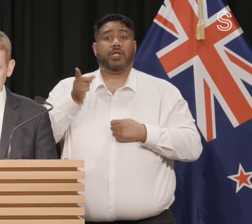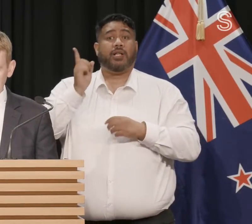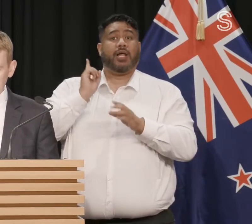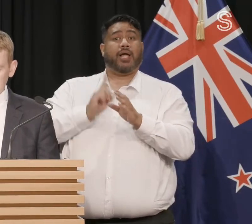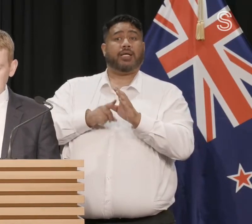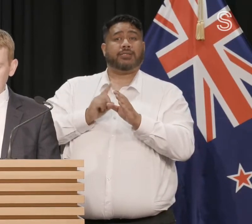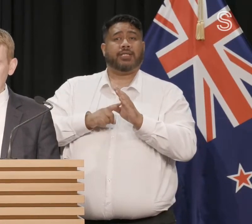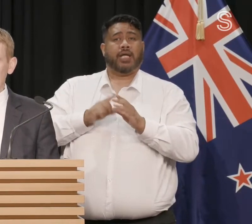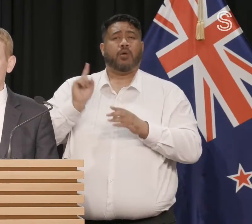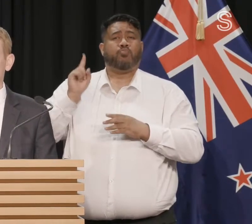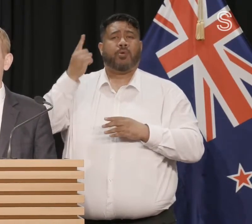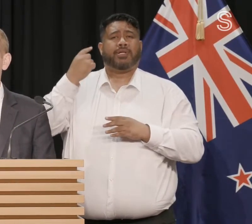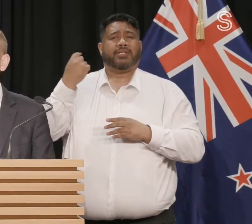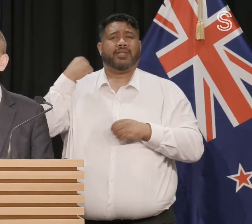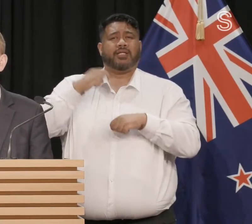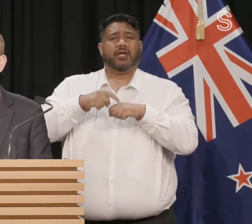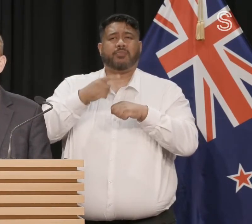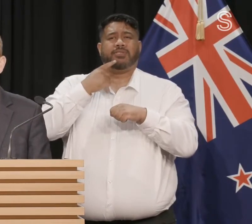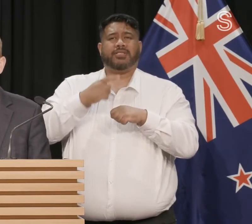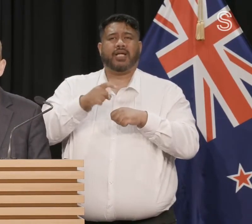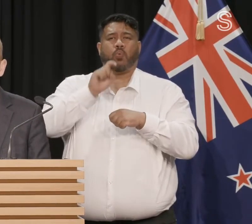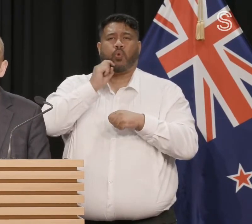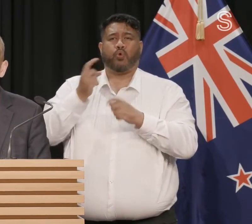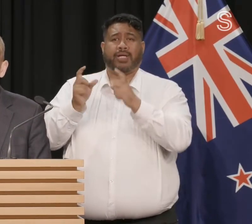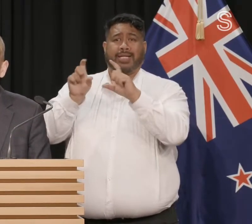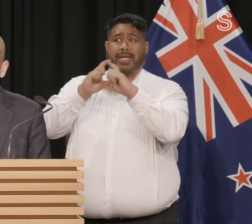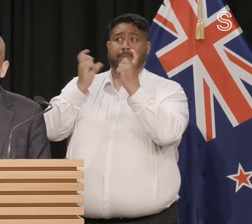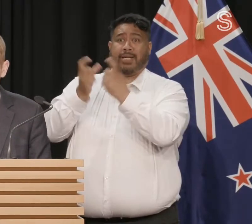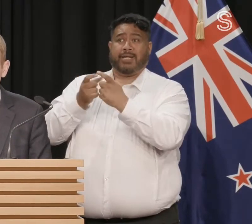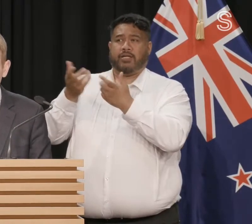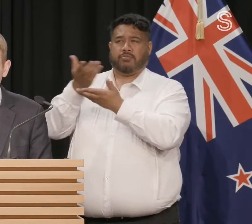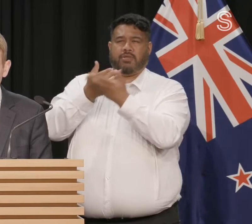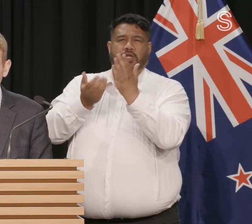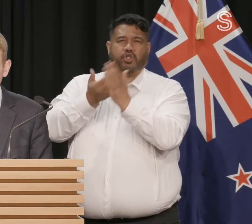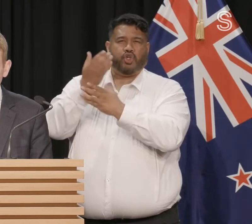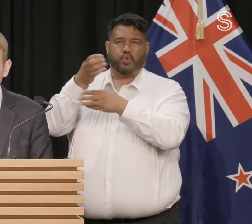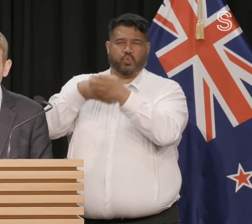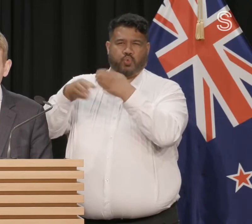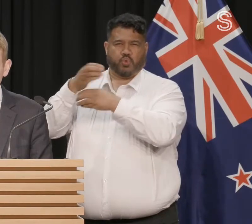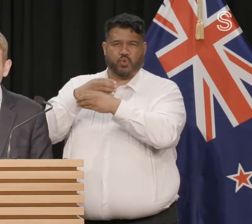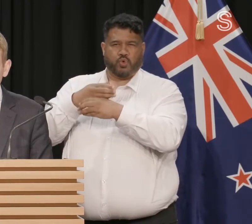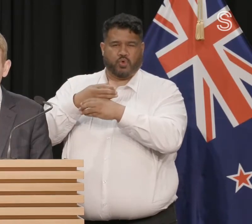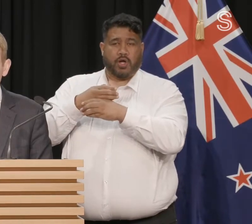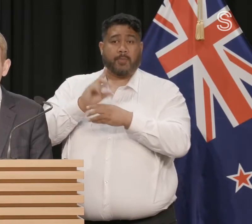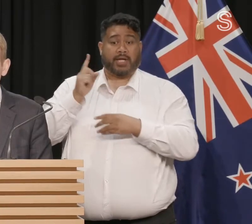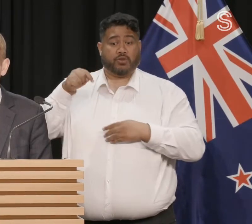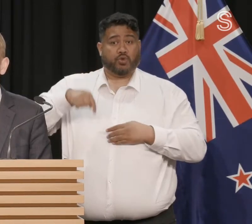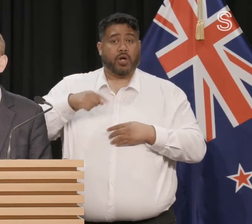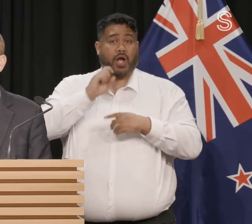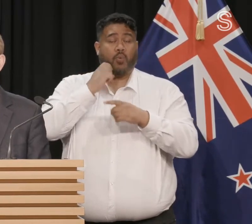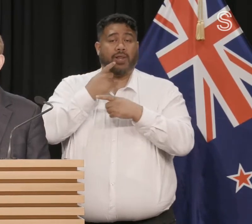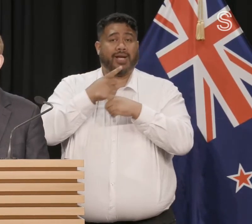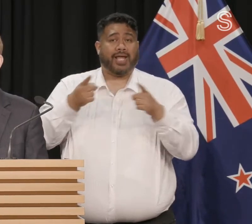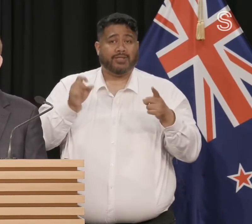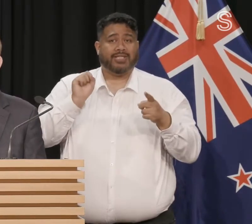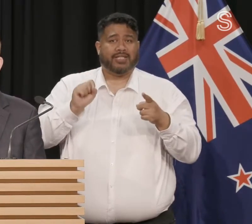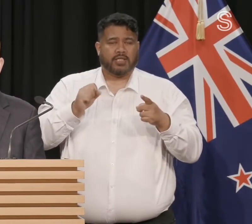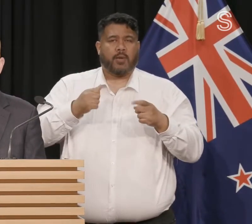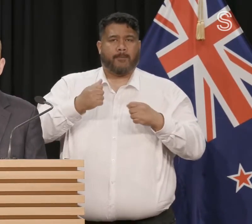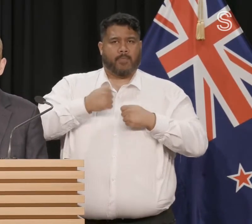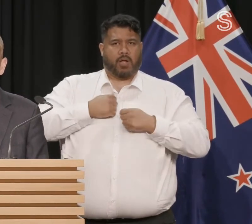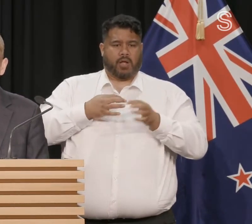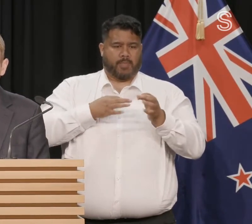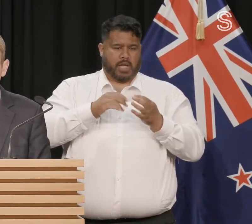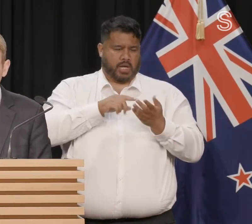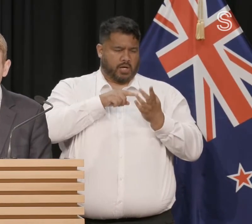year, the decisions that I'm announcing today are mine, and they emphasise the greater focus on the priorities that I've established for the